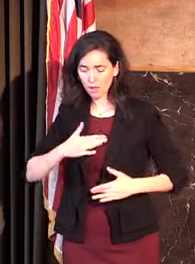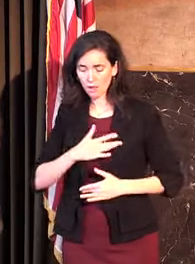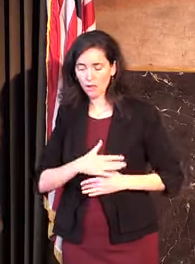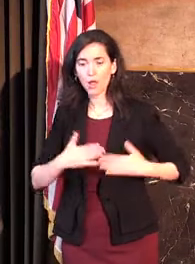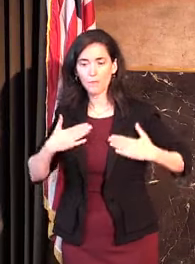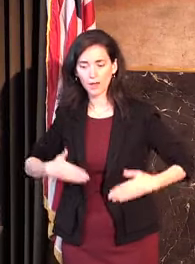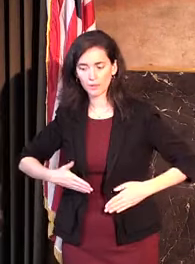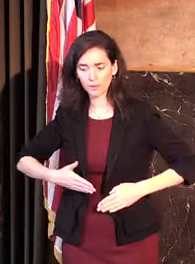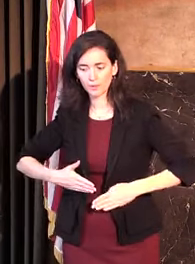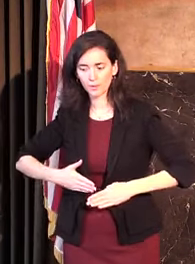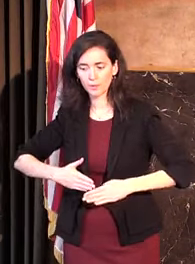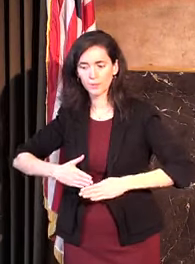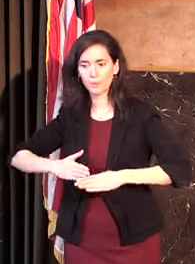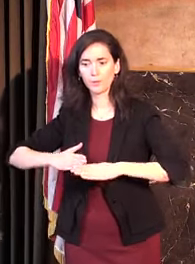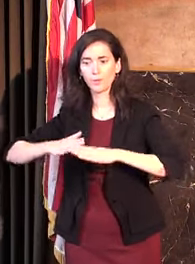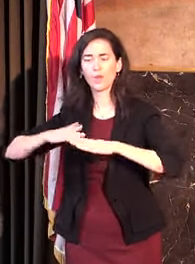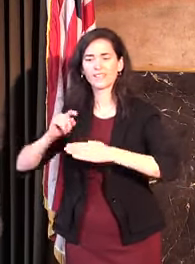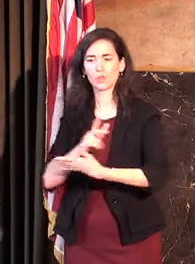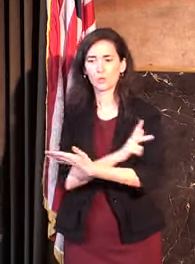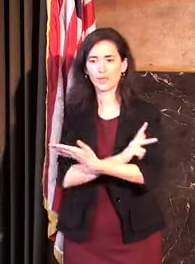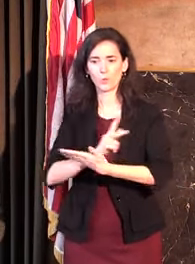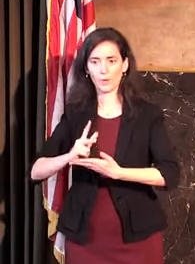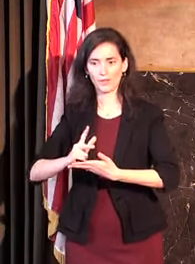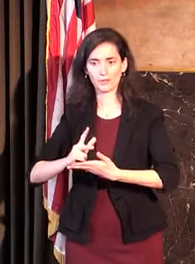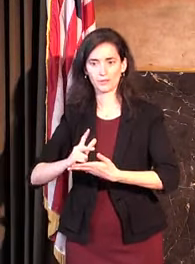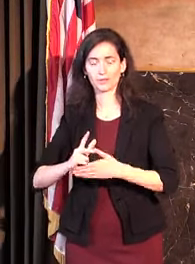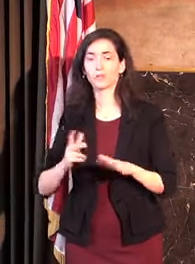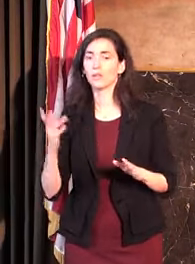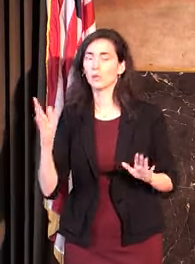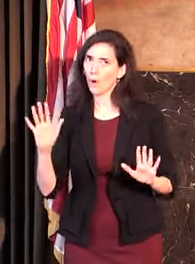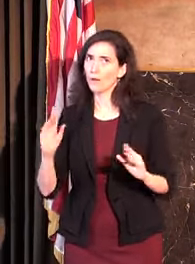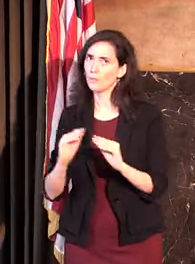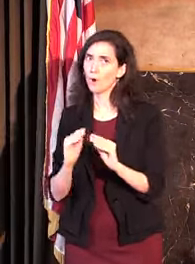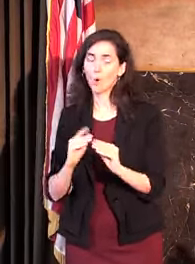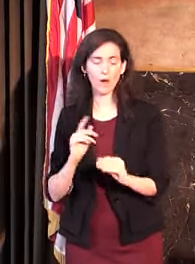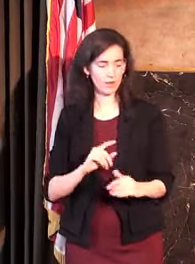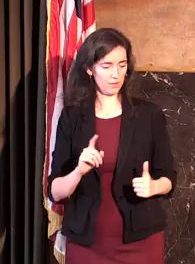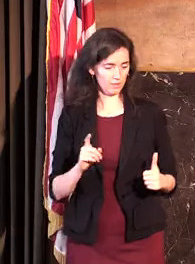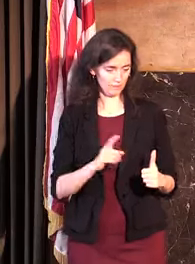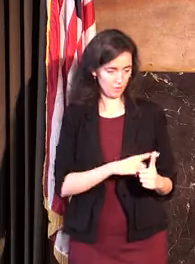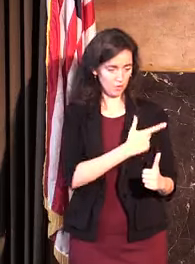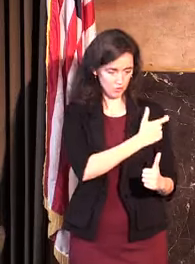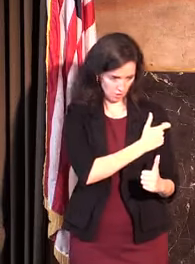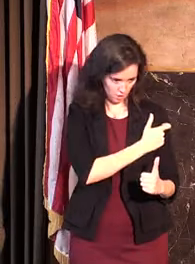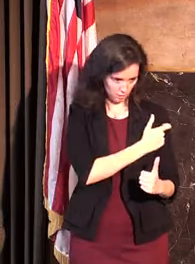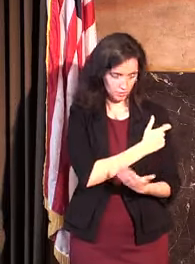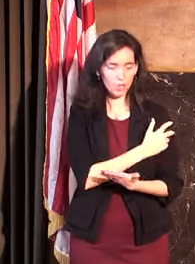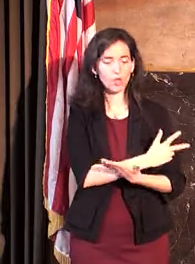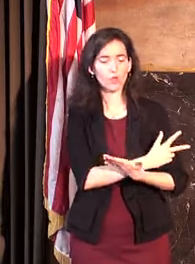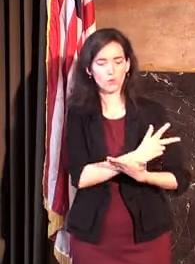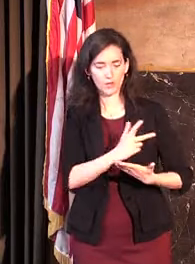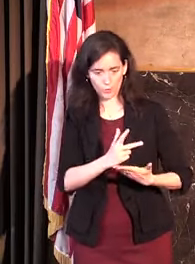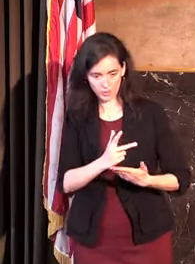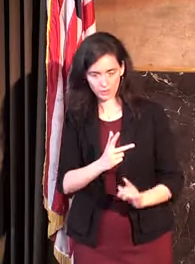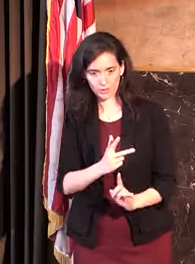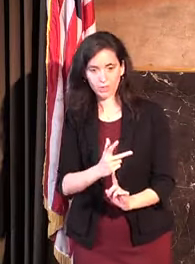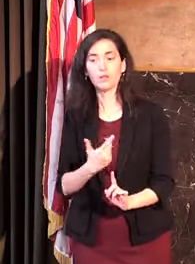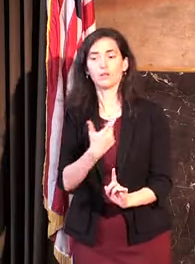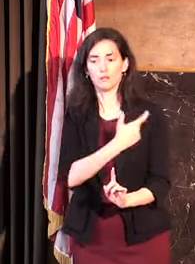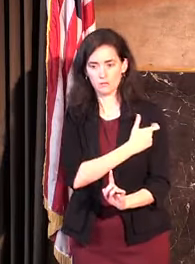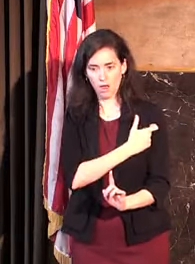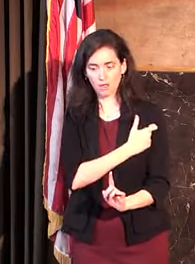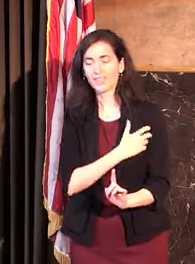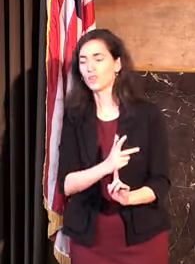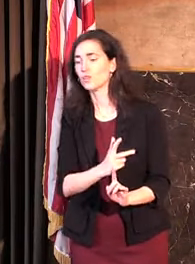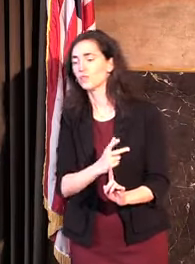actually it takes a little longer than that because you're going to have 3 weeks between shots, and then you're fully vaccinated 12, 14 days after